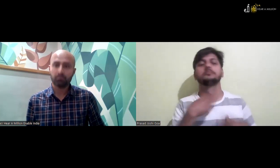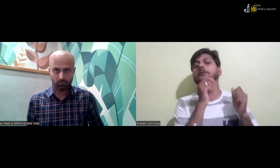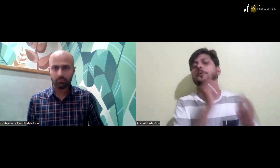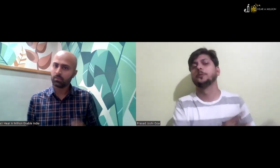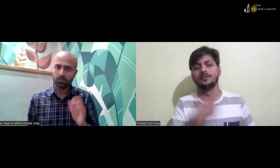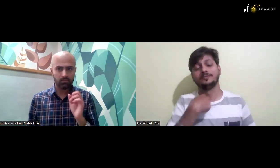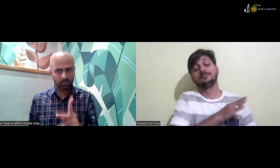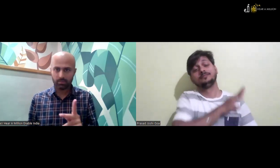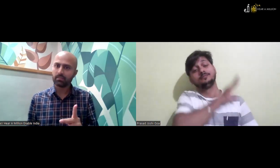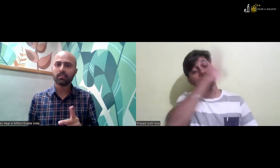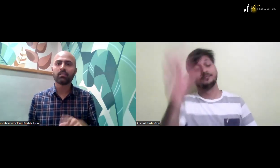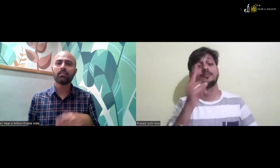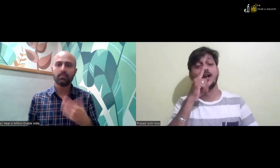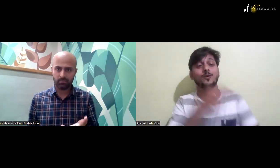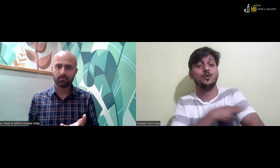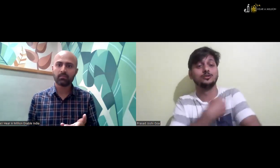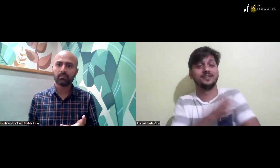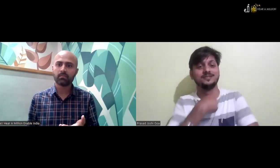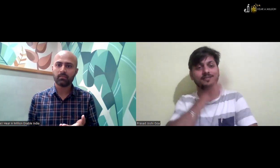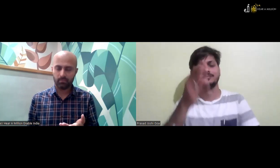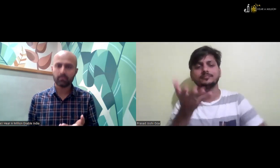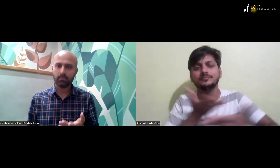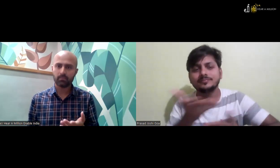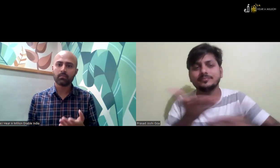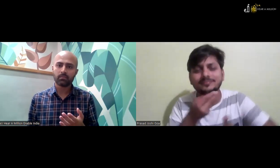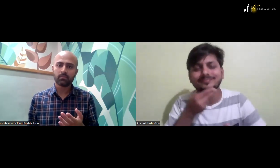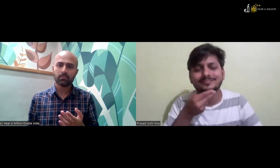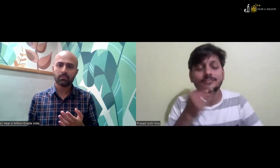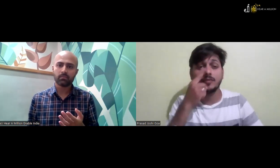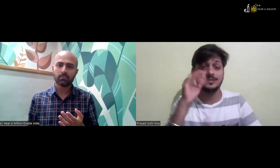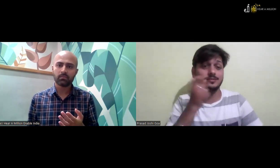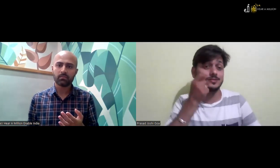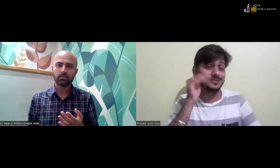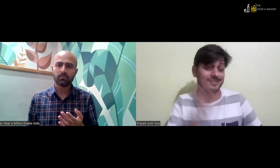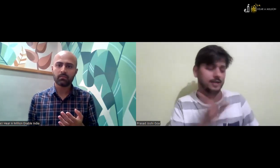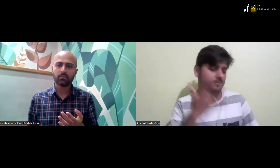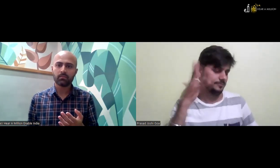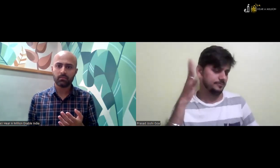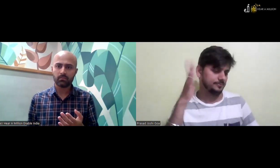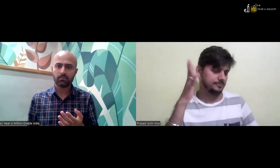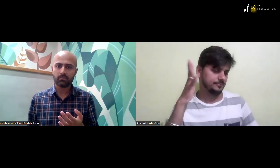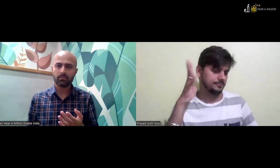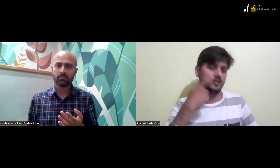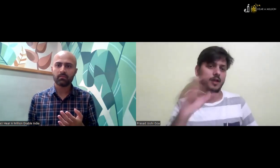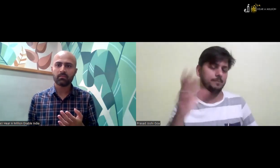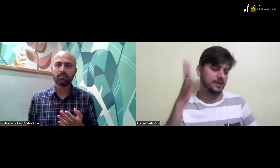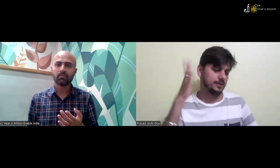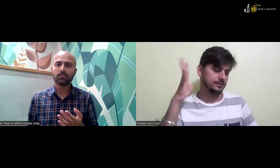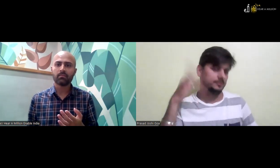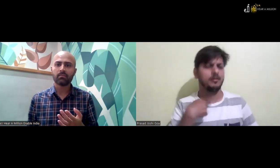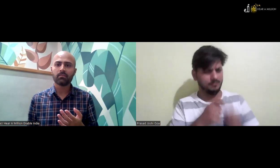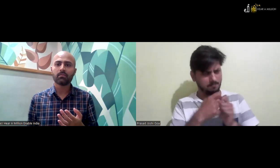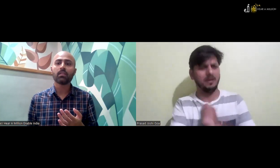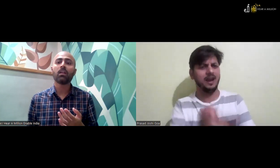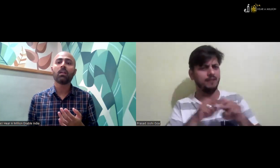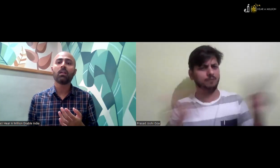If the case would not resolve at that time, then we have to go in the court. So I discussed with that lady. The son, he was not